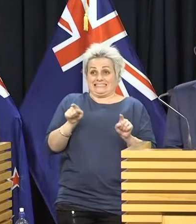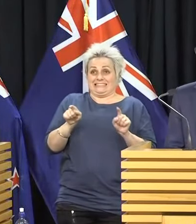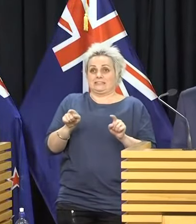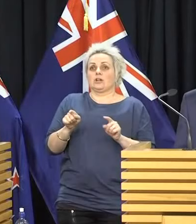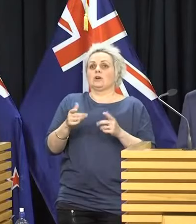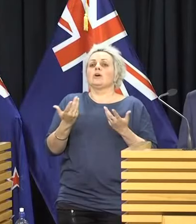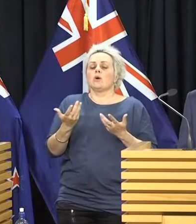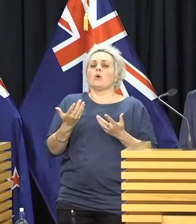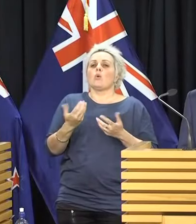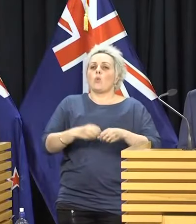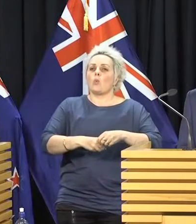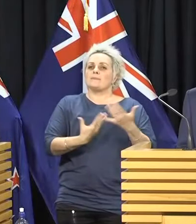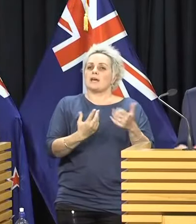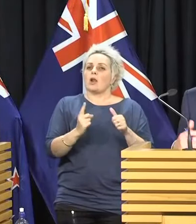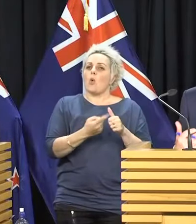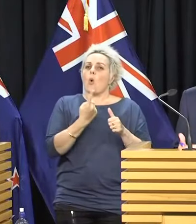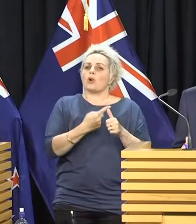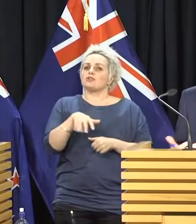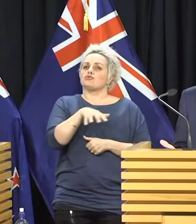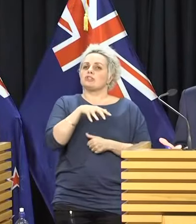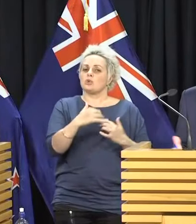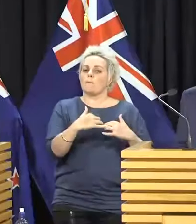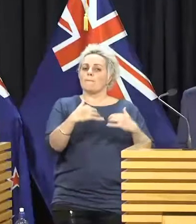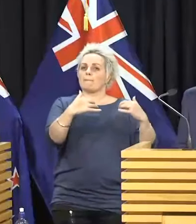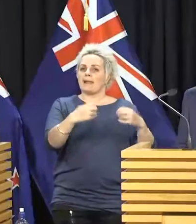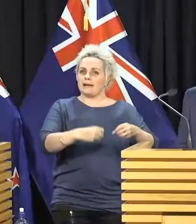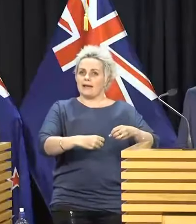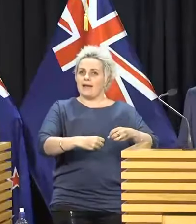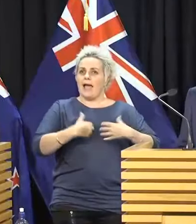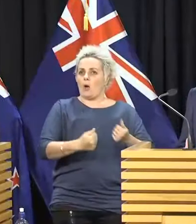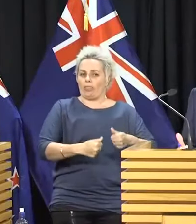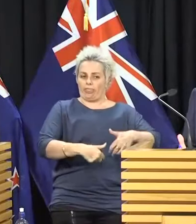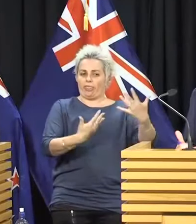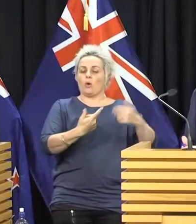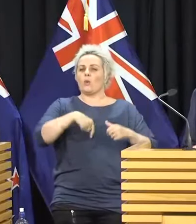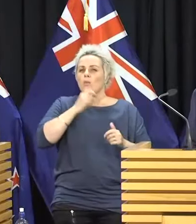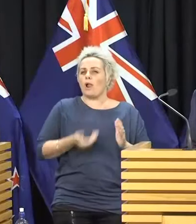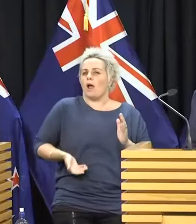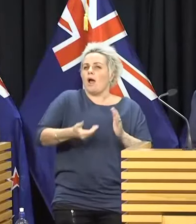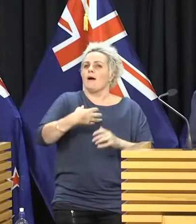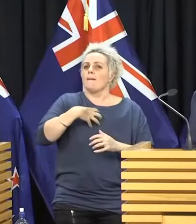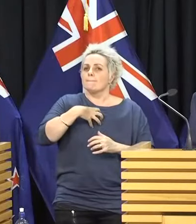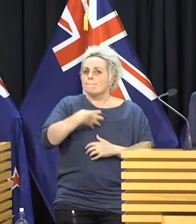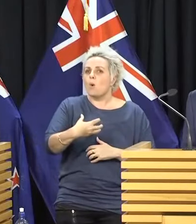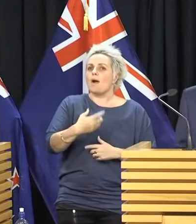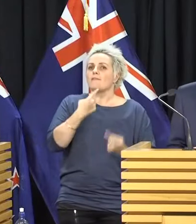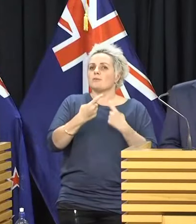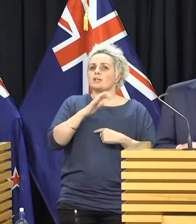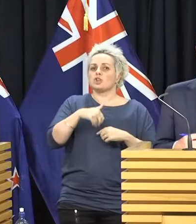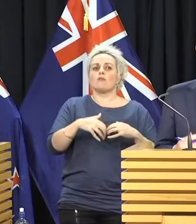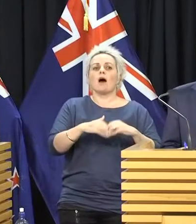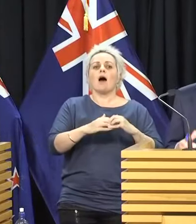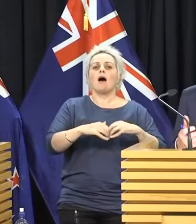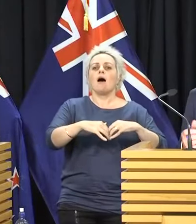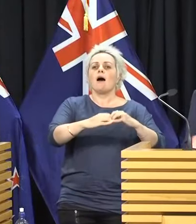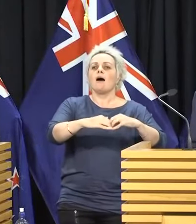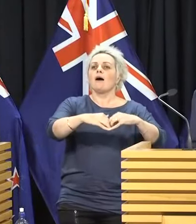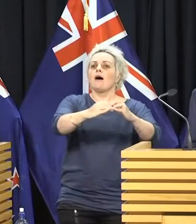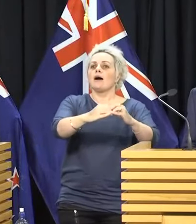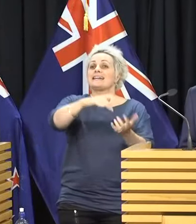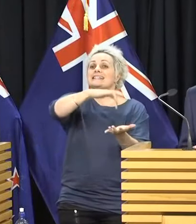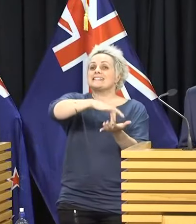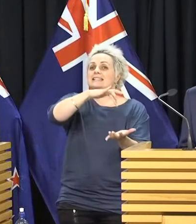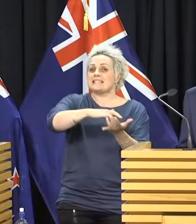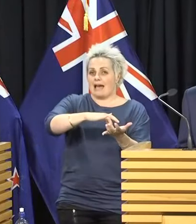Auckland Regional Public Health website, and we will update during the afternoon on additional pop-up testing sites for people close